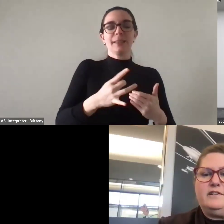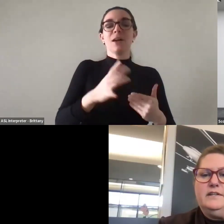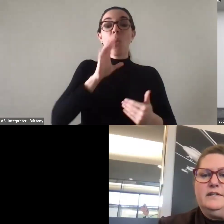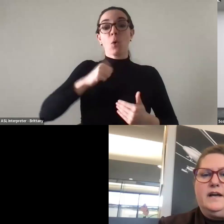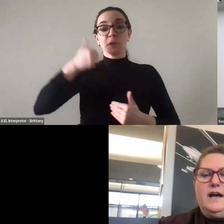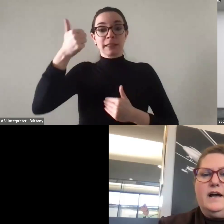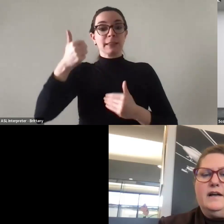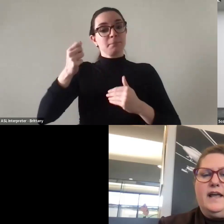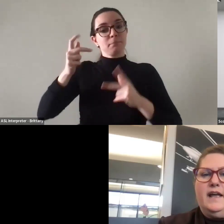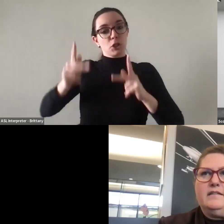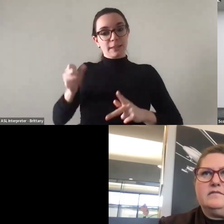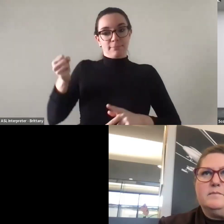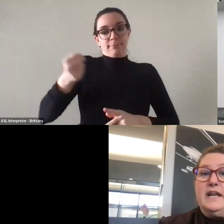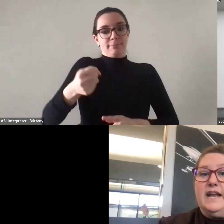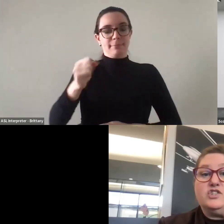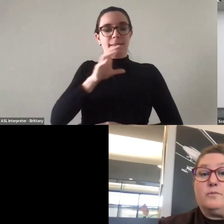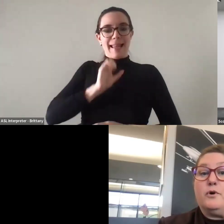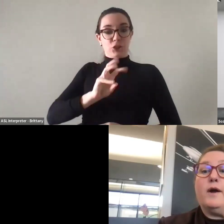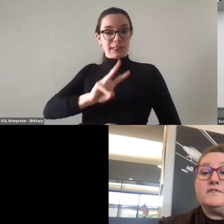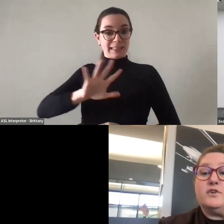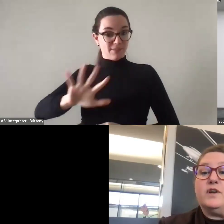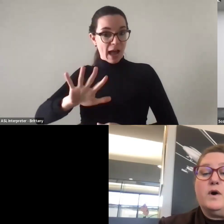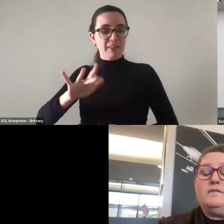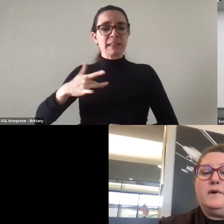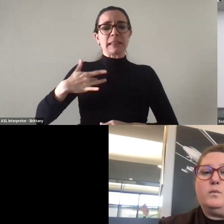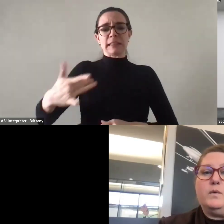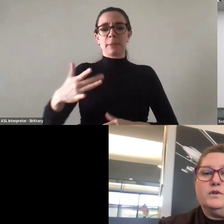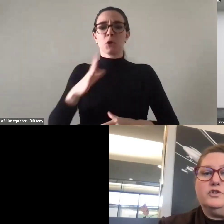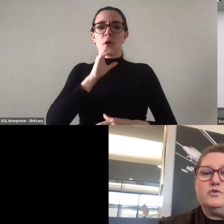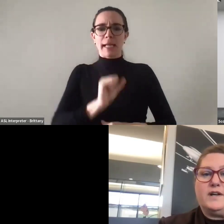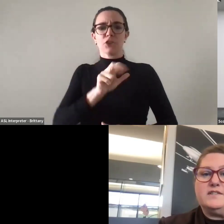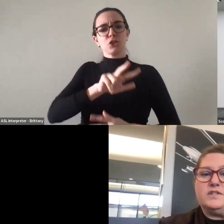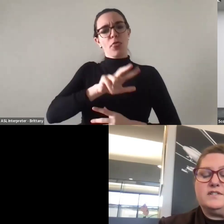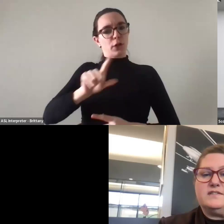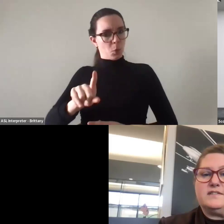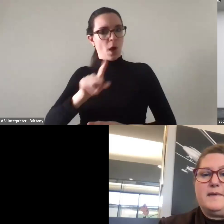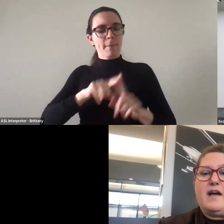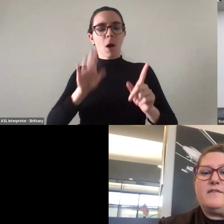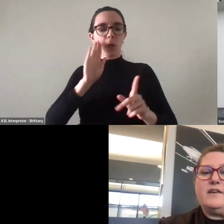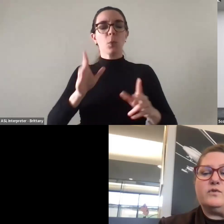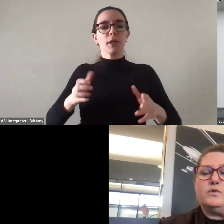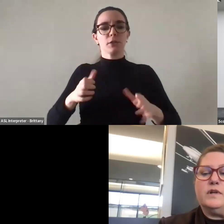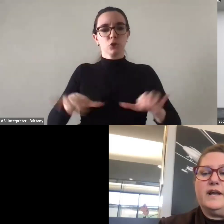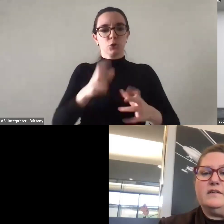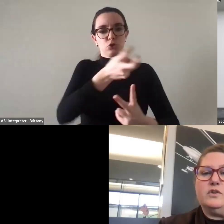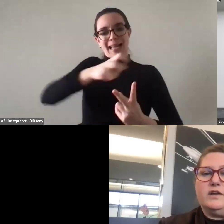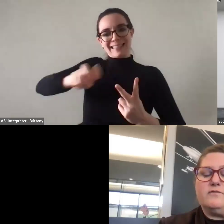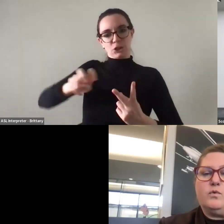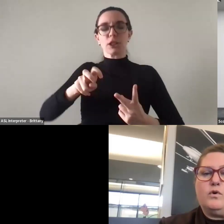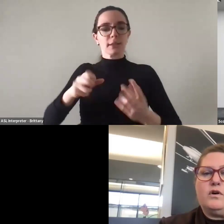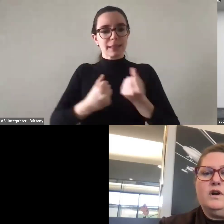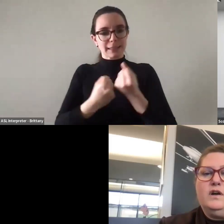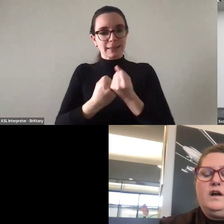65. And median age in our program is 31, but we will do transition assistance coming out of high school and